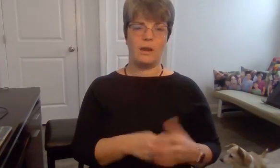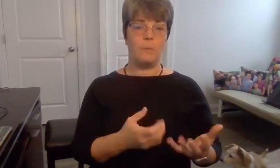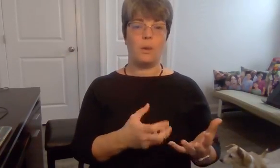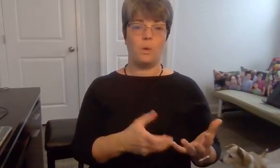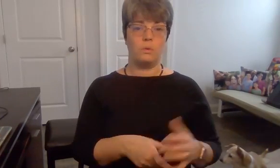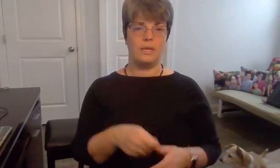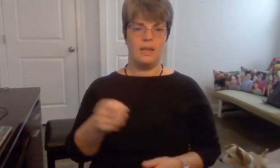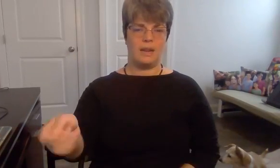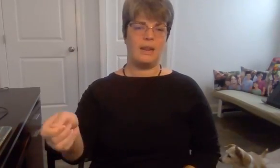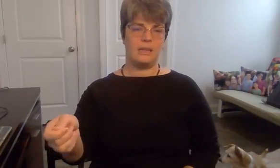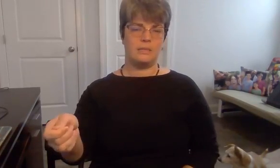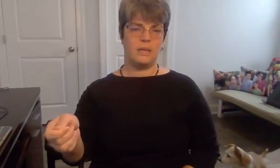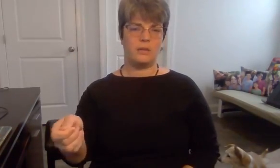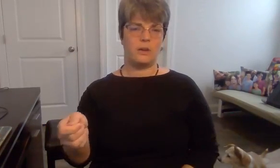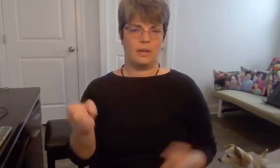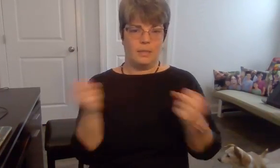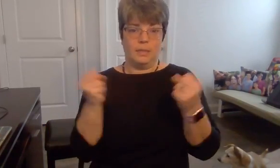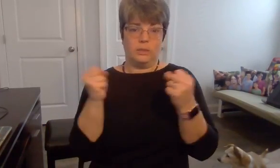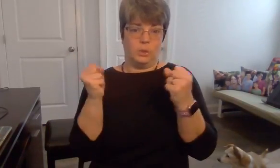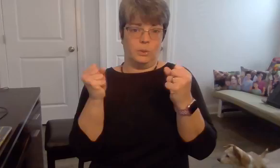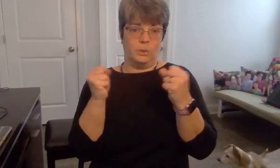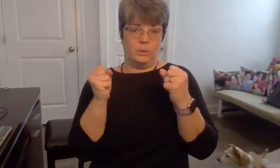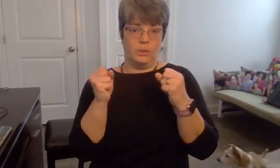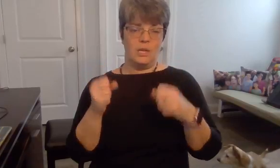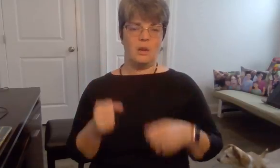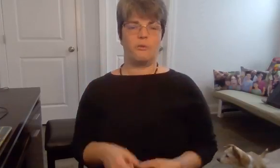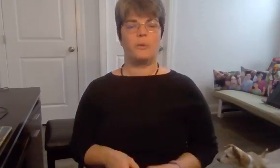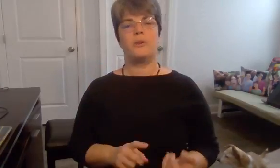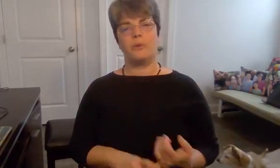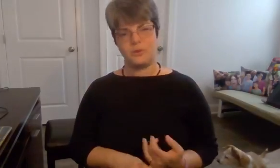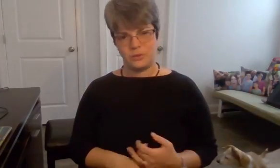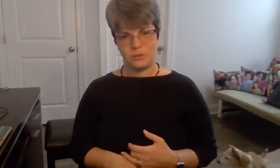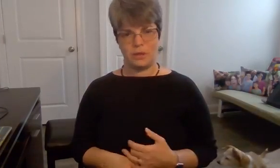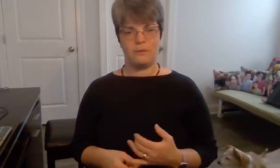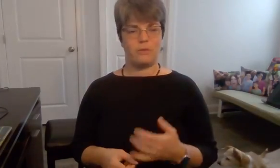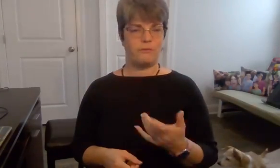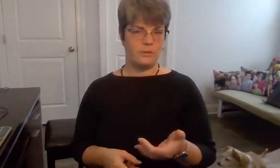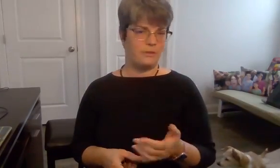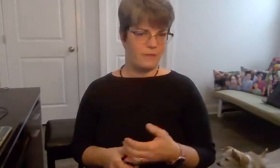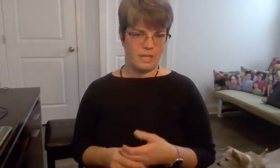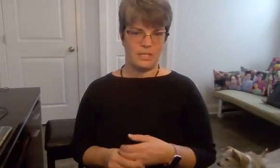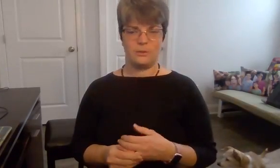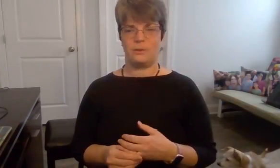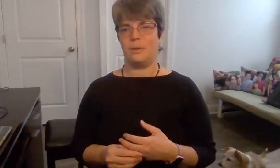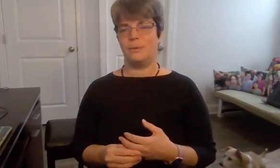be cold. And I'd hand it to my daughter and I'd be like, it's cold. Or if we were in the grocery store, I'd give her the frozen veggies. Or if we were,